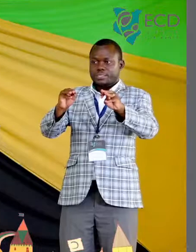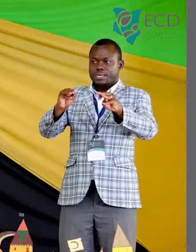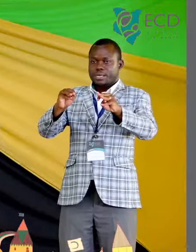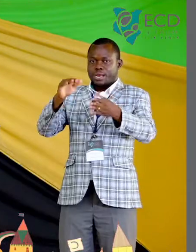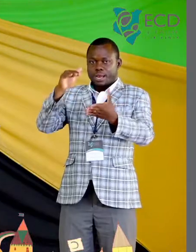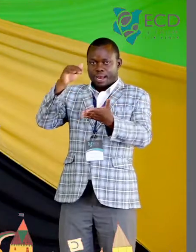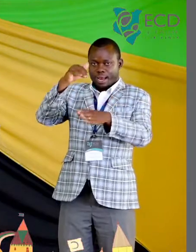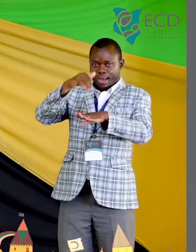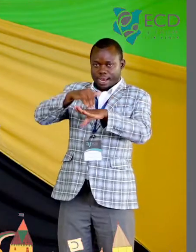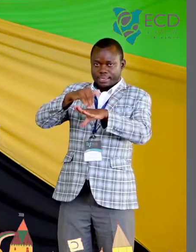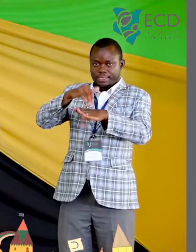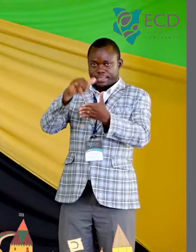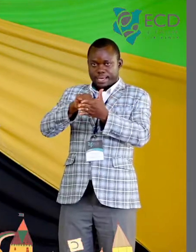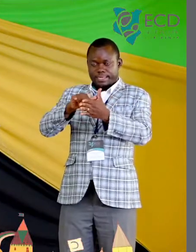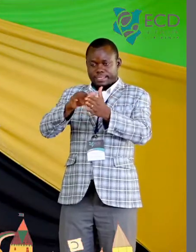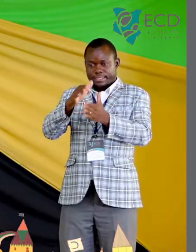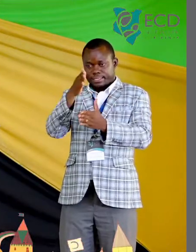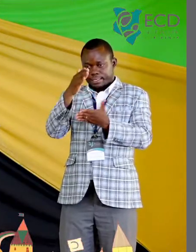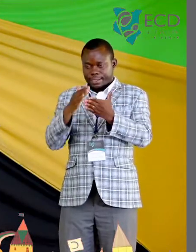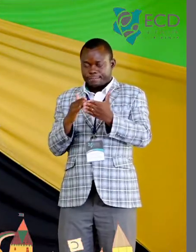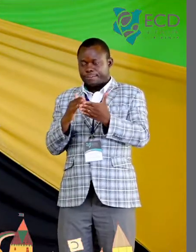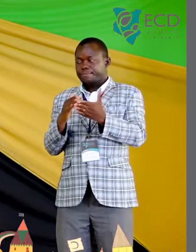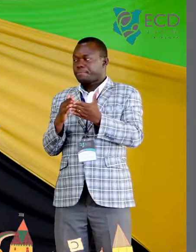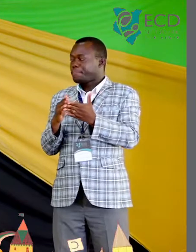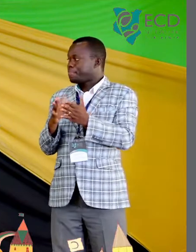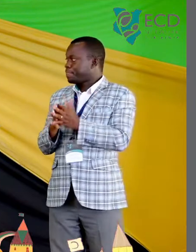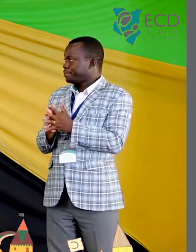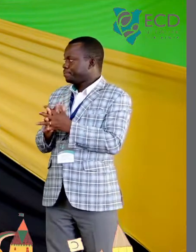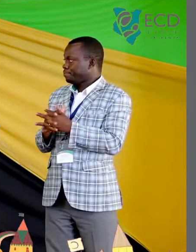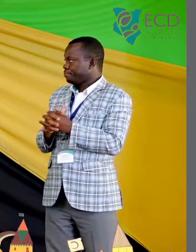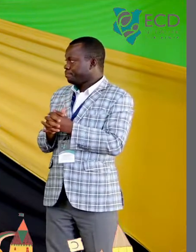level of sub-county. Number 4,